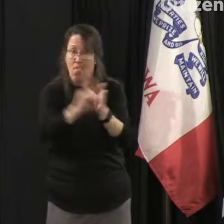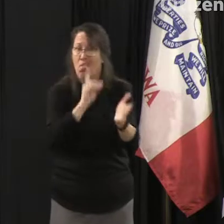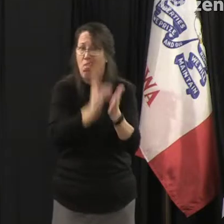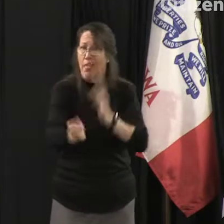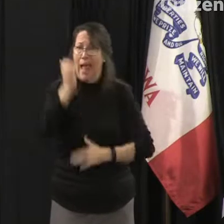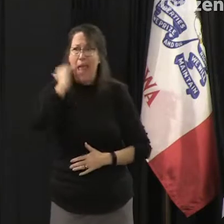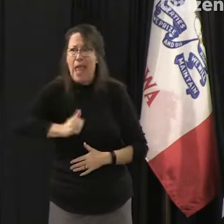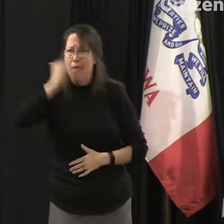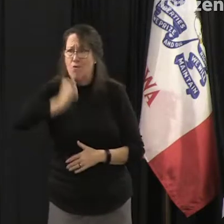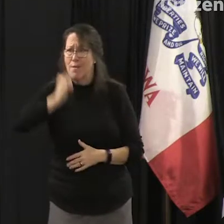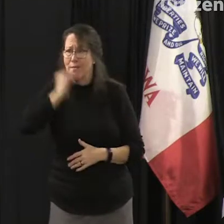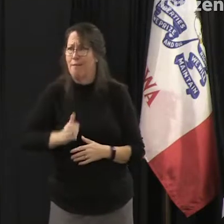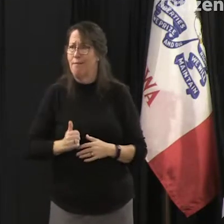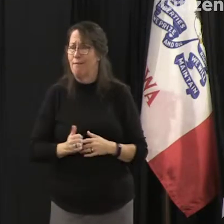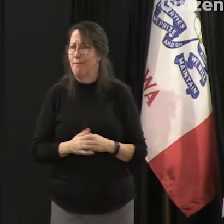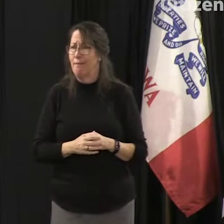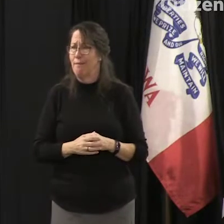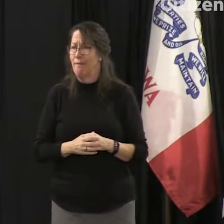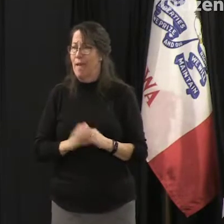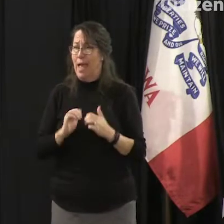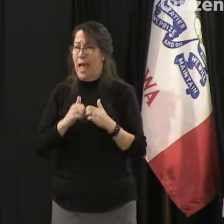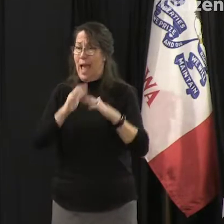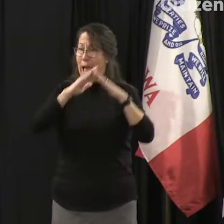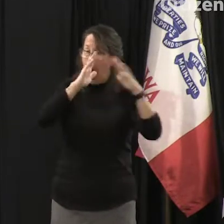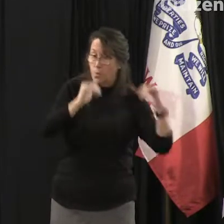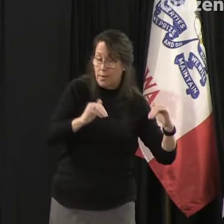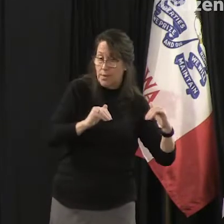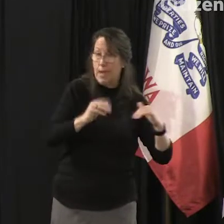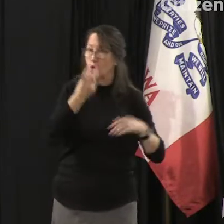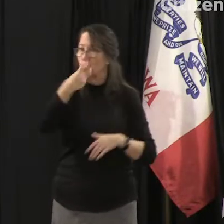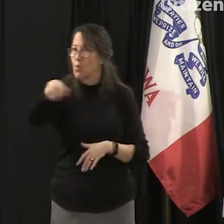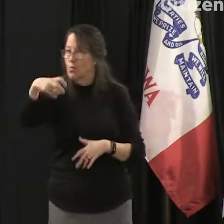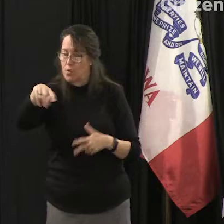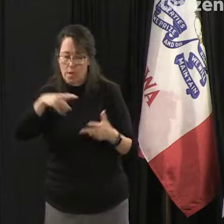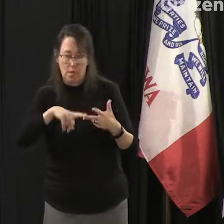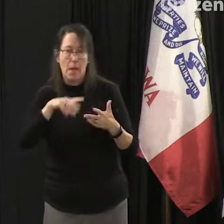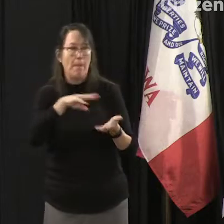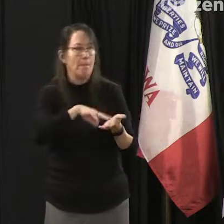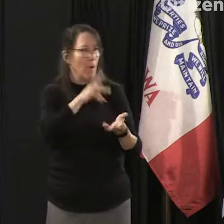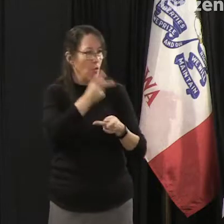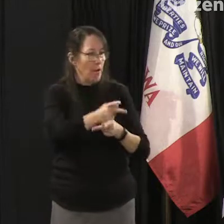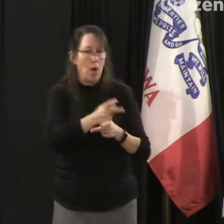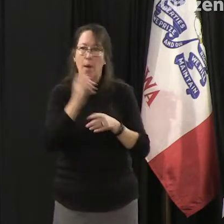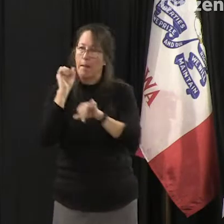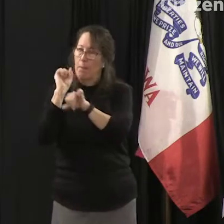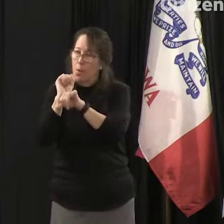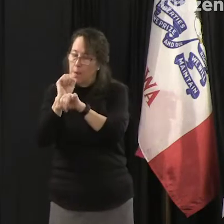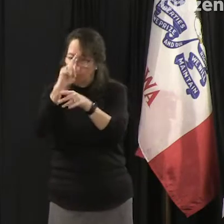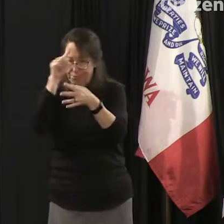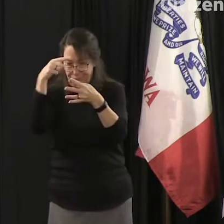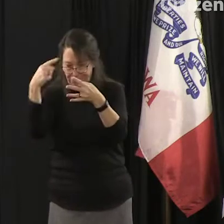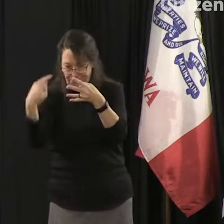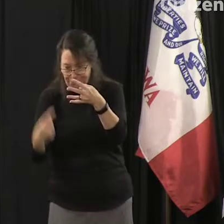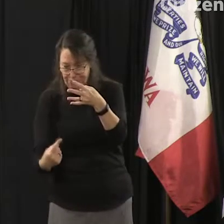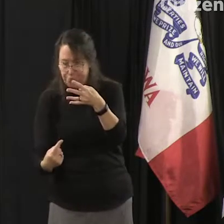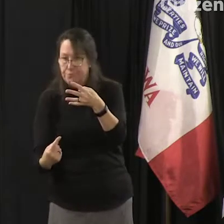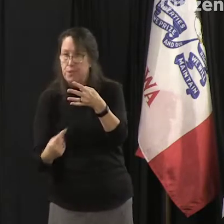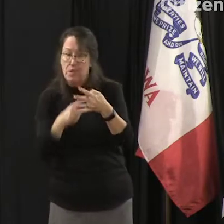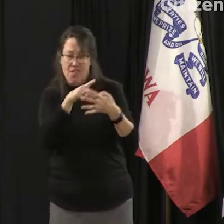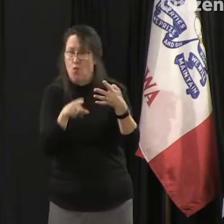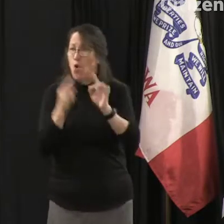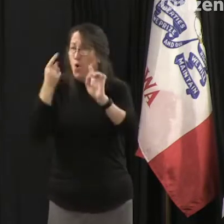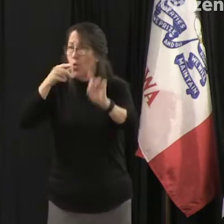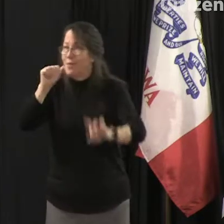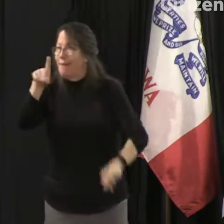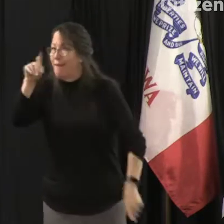are discriminated against daily in housing, transportation, medical care, employment. There were four